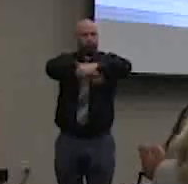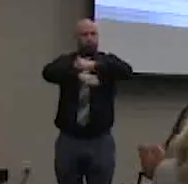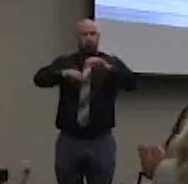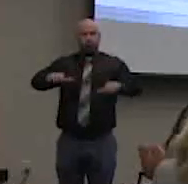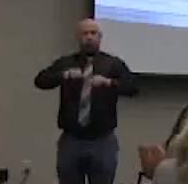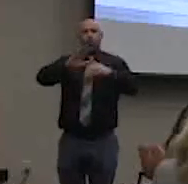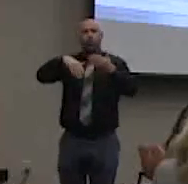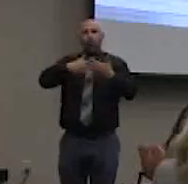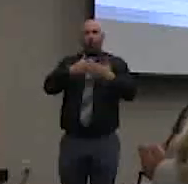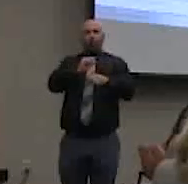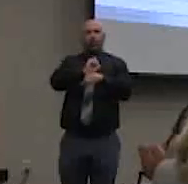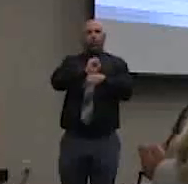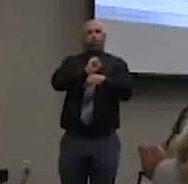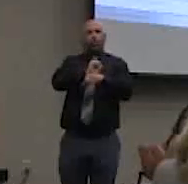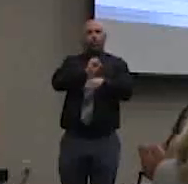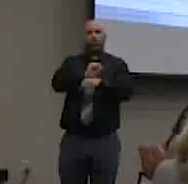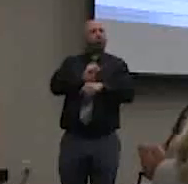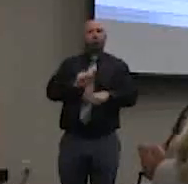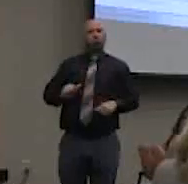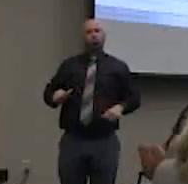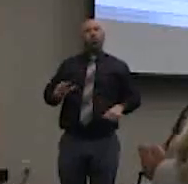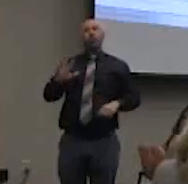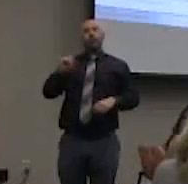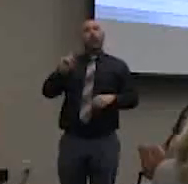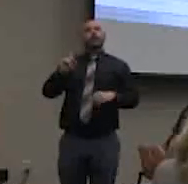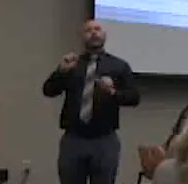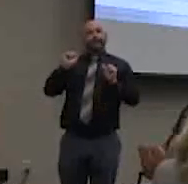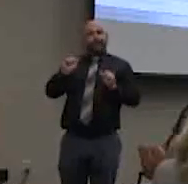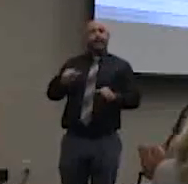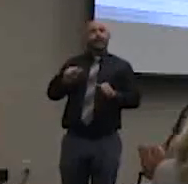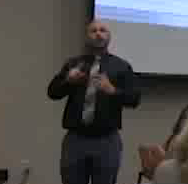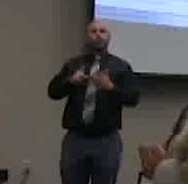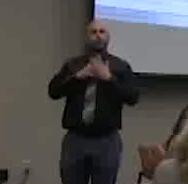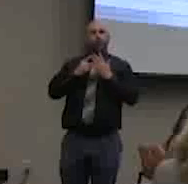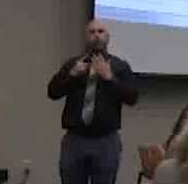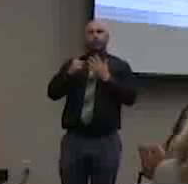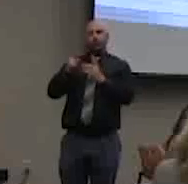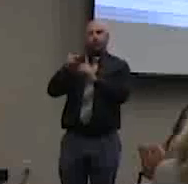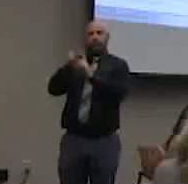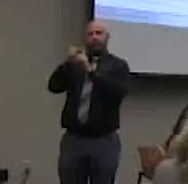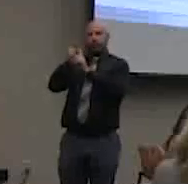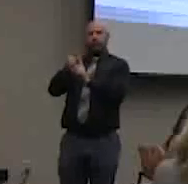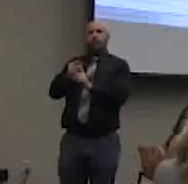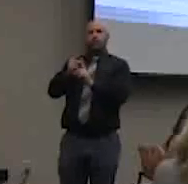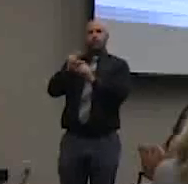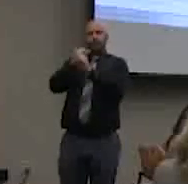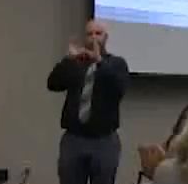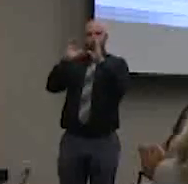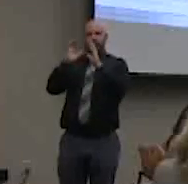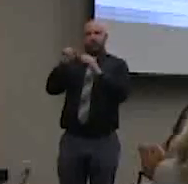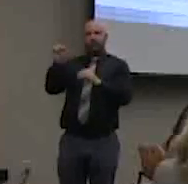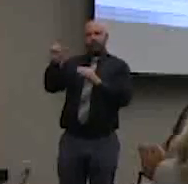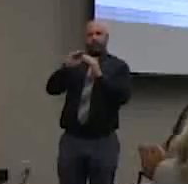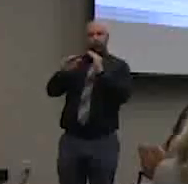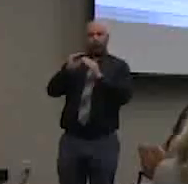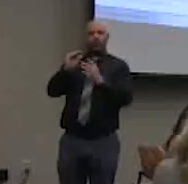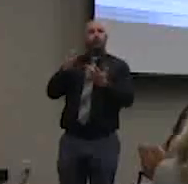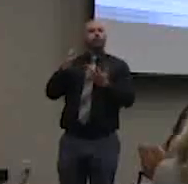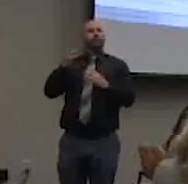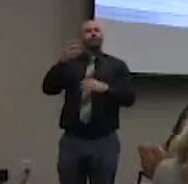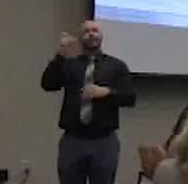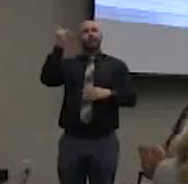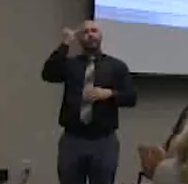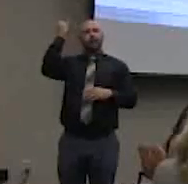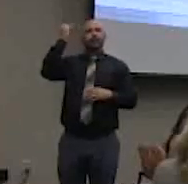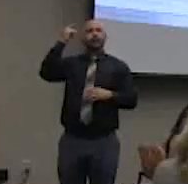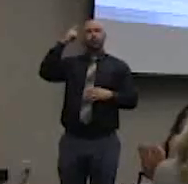doing. But certainly we can start to coalesce around the specific visions of different communities of imagining, brainstorming, envisioning what's